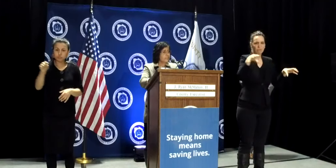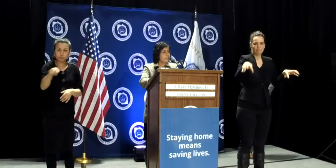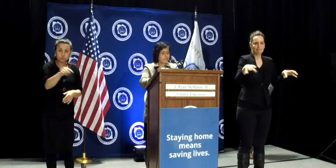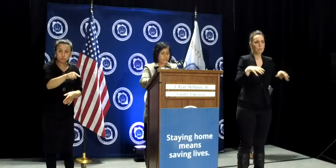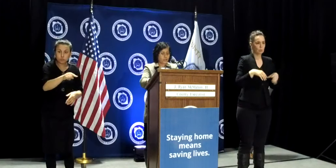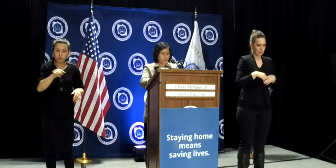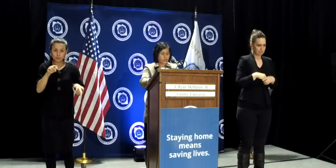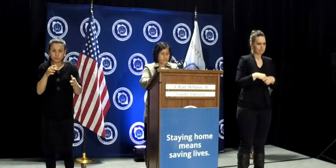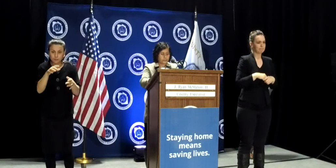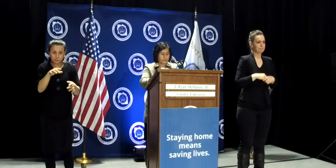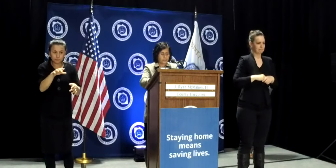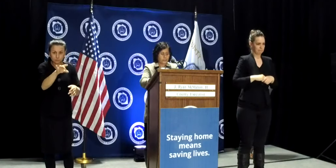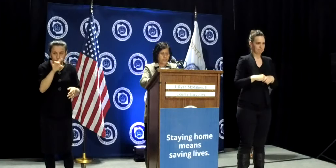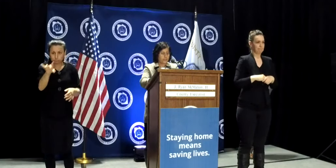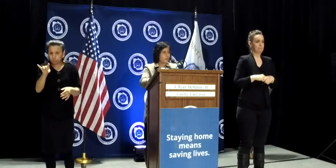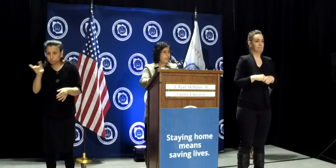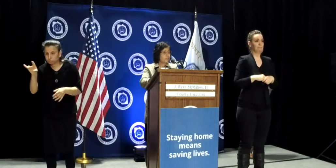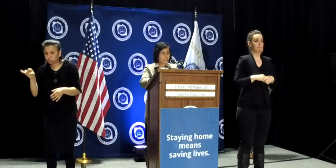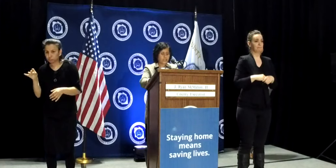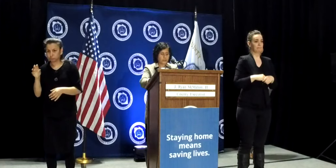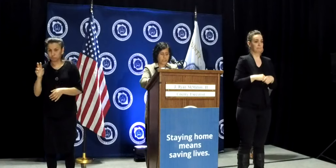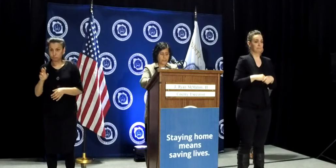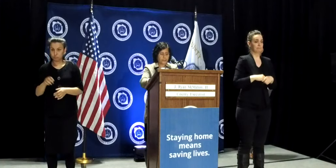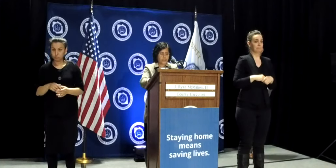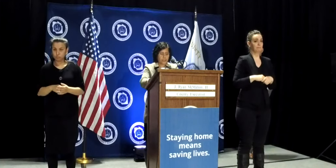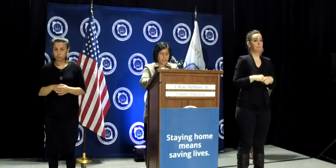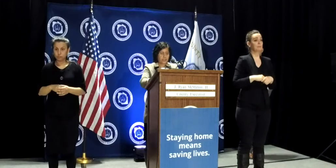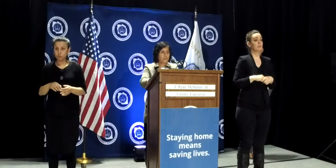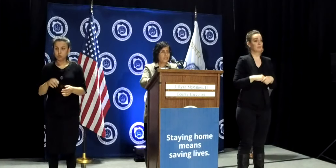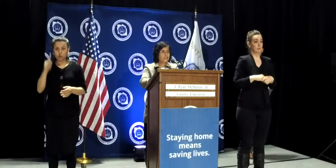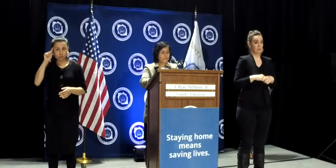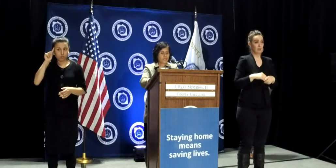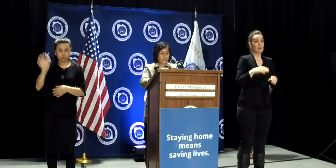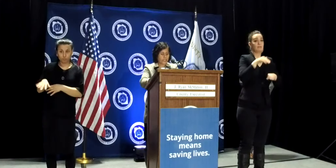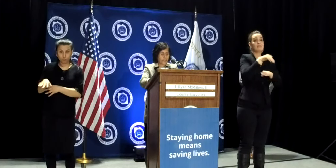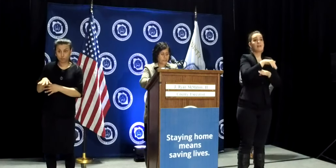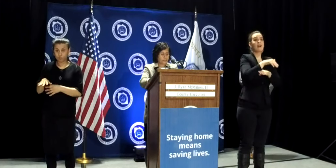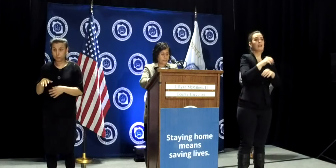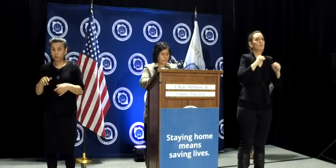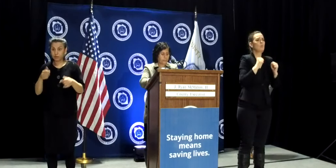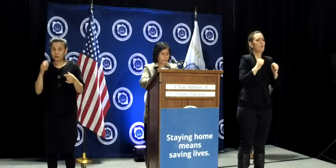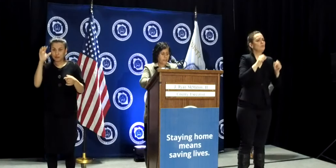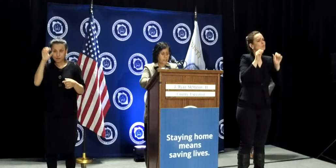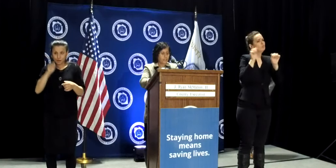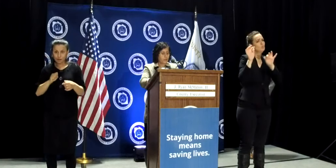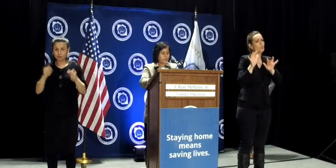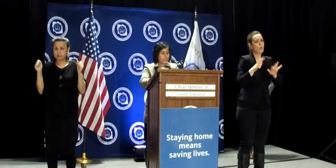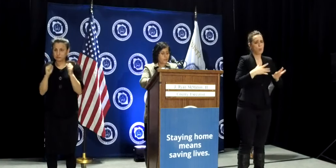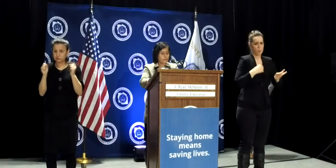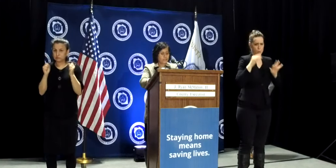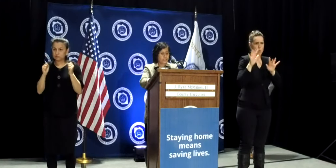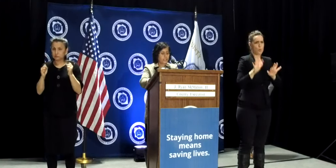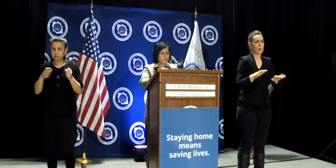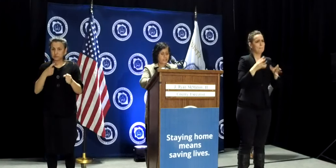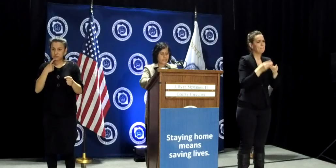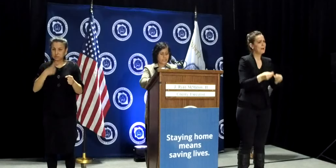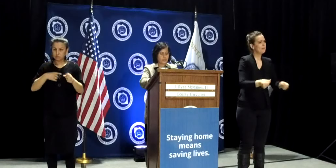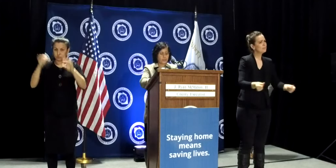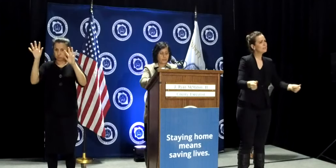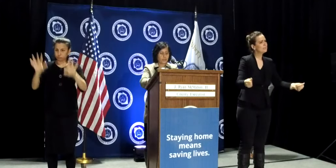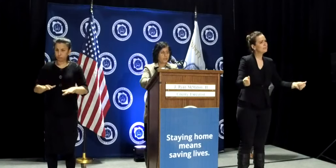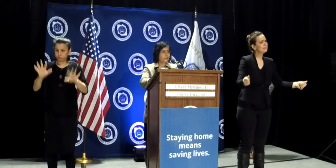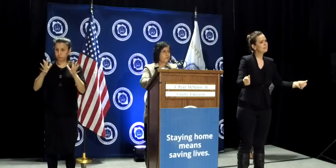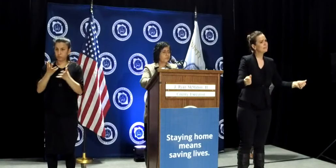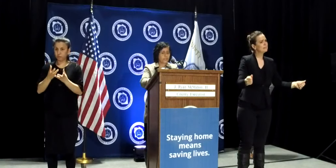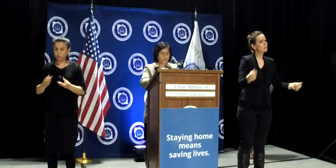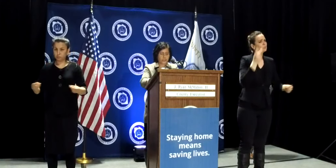The nights are still cold, snow has melted away, trees remain bare, an old couple sitting at the dinner